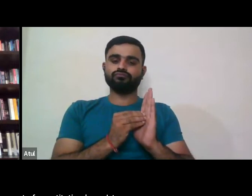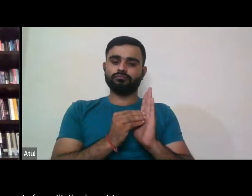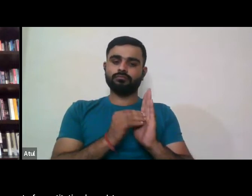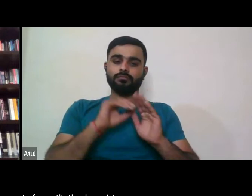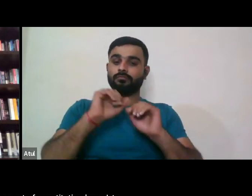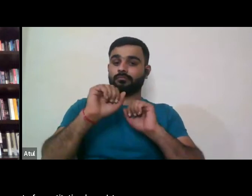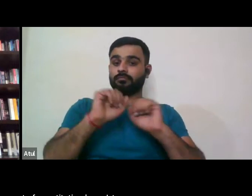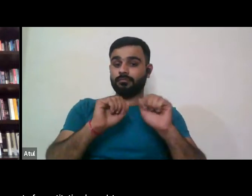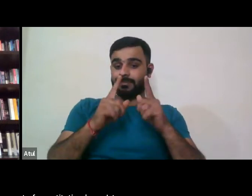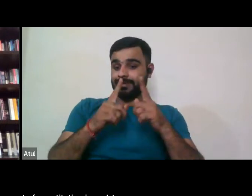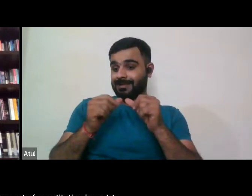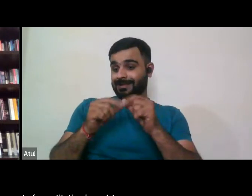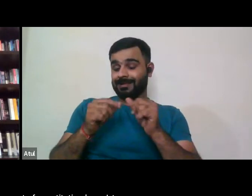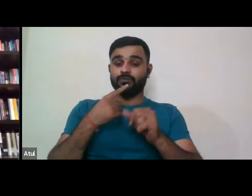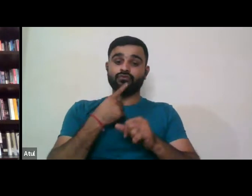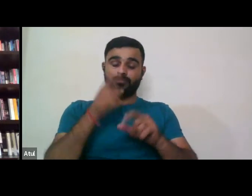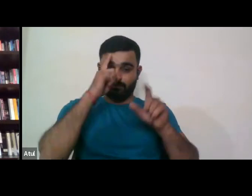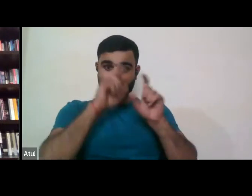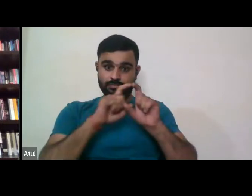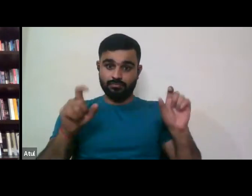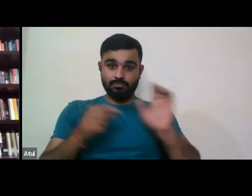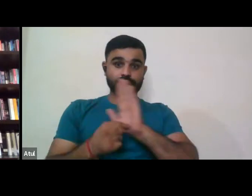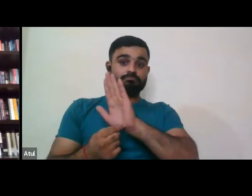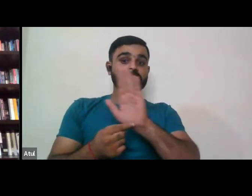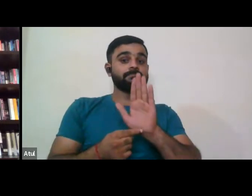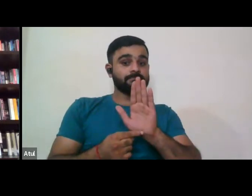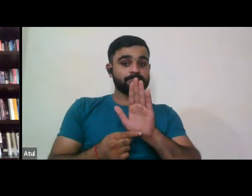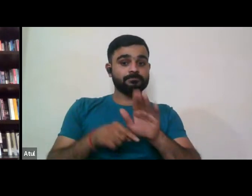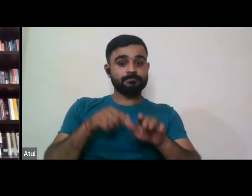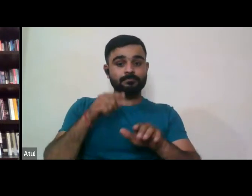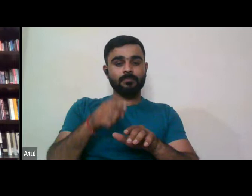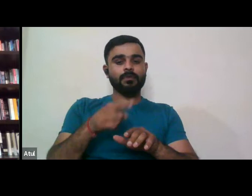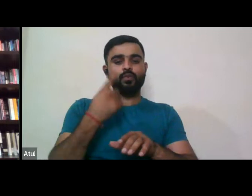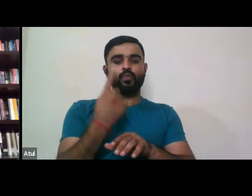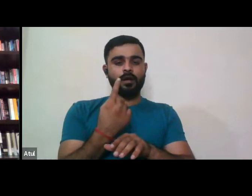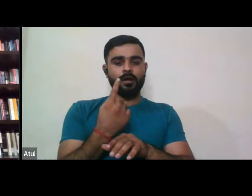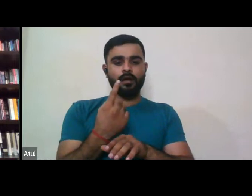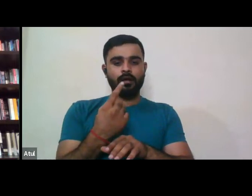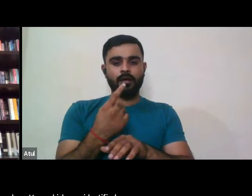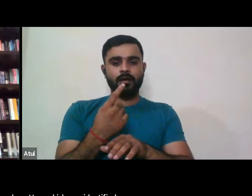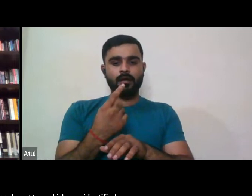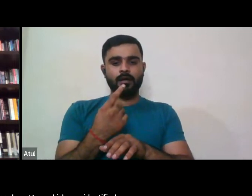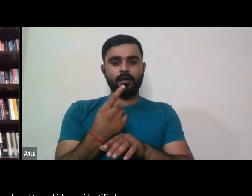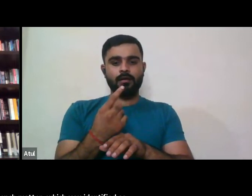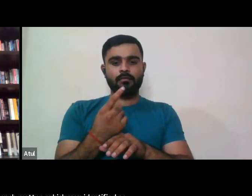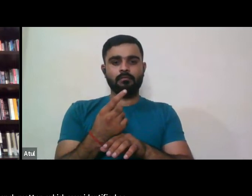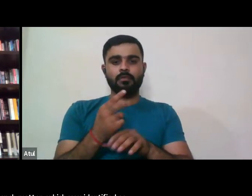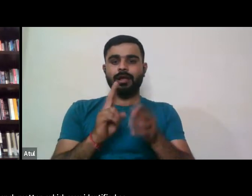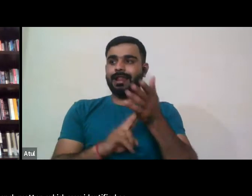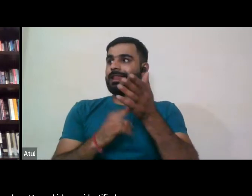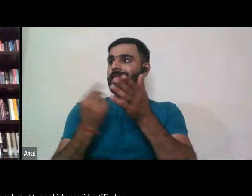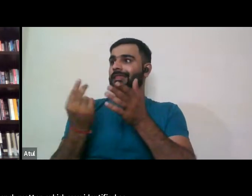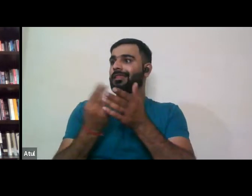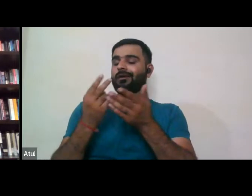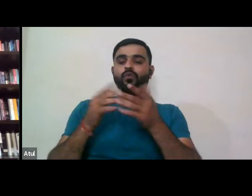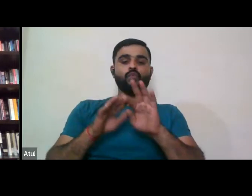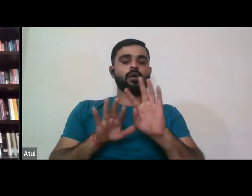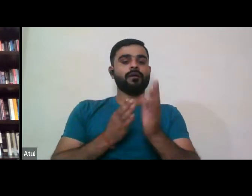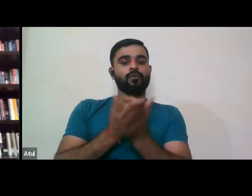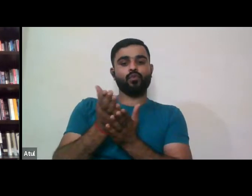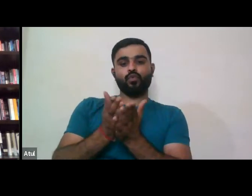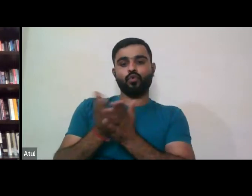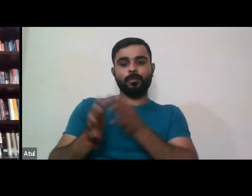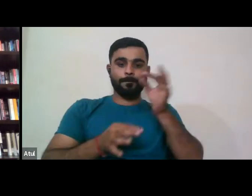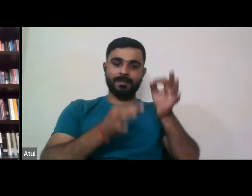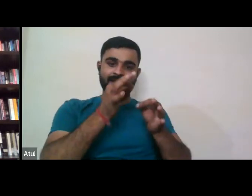Your data sets clearly show that, one, there is no rationality in the way